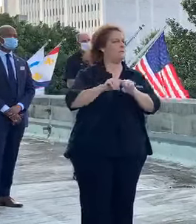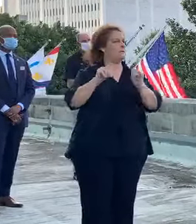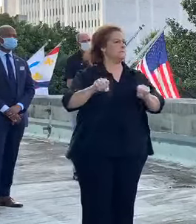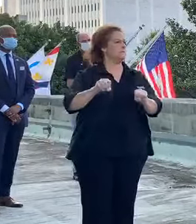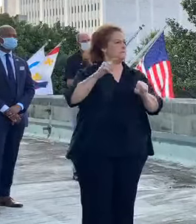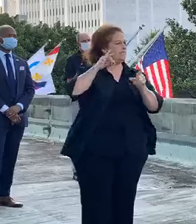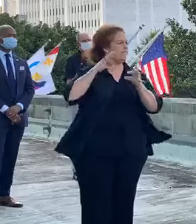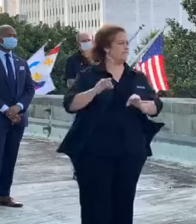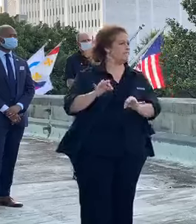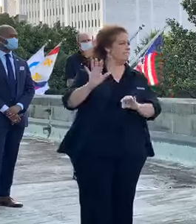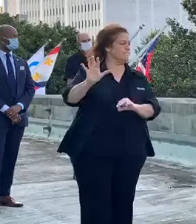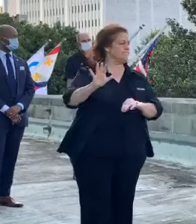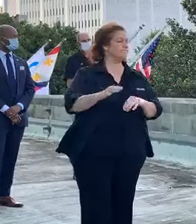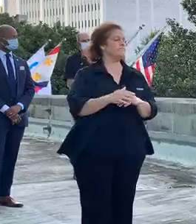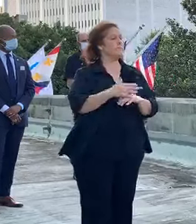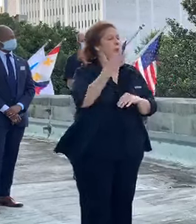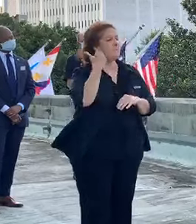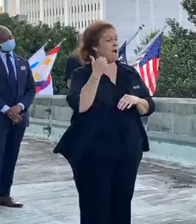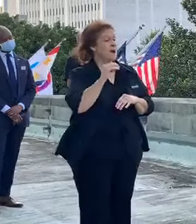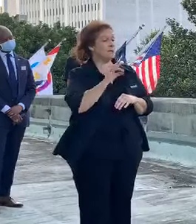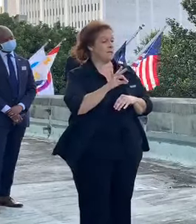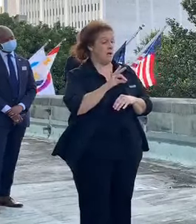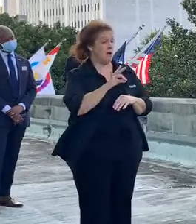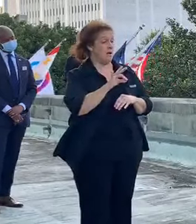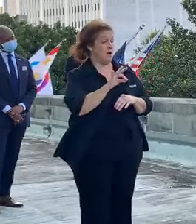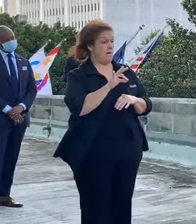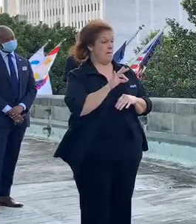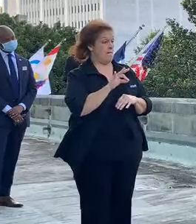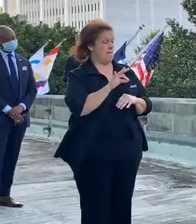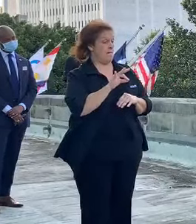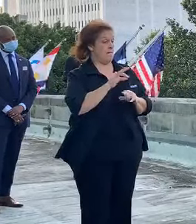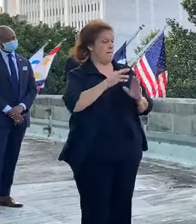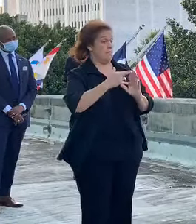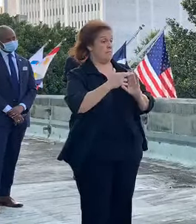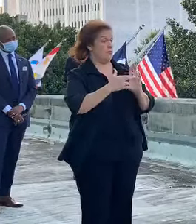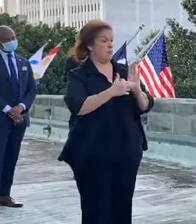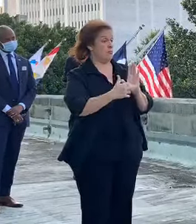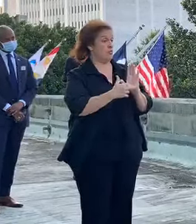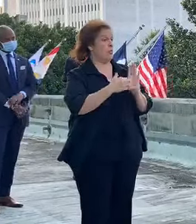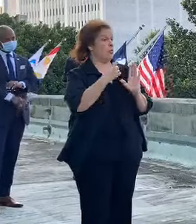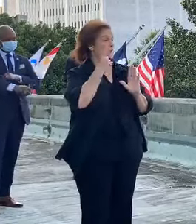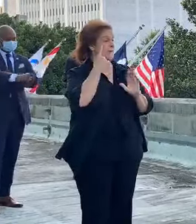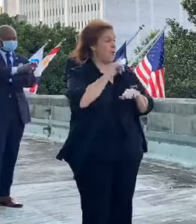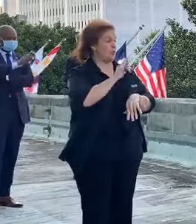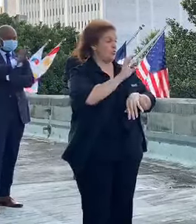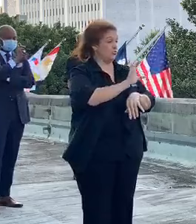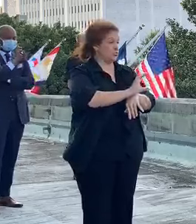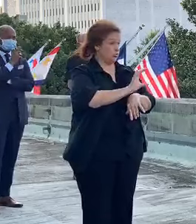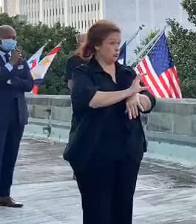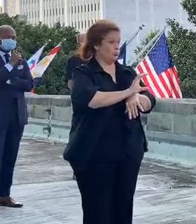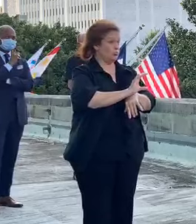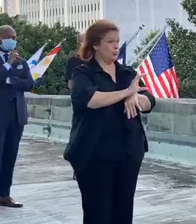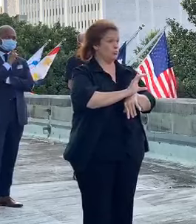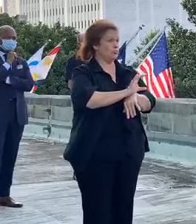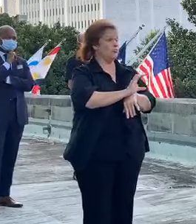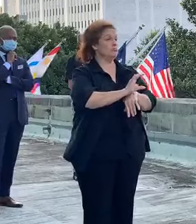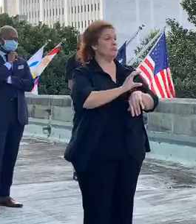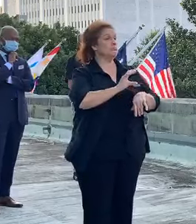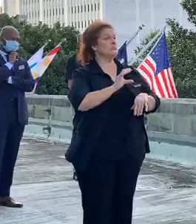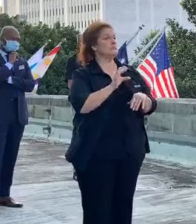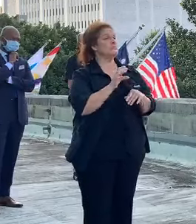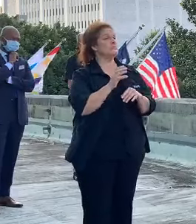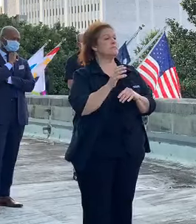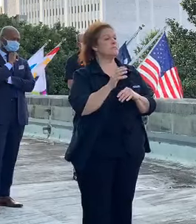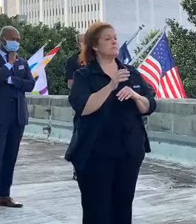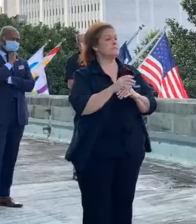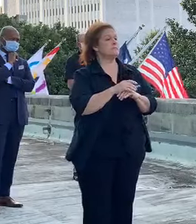However, because of the guidelines for worship establishments or churches,